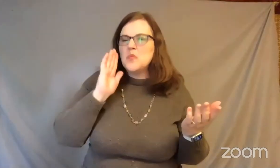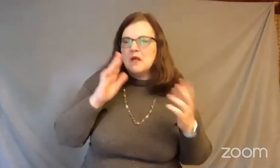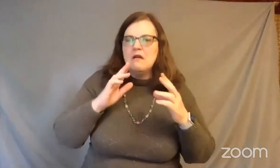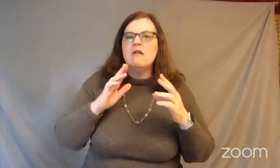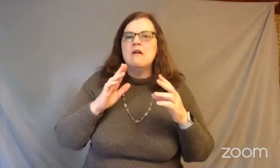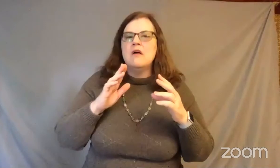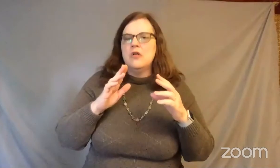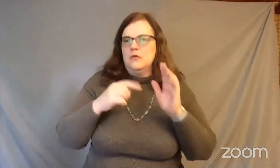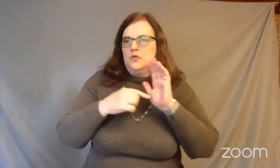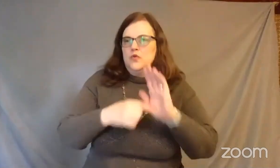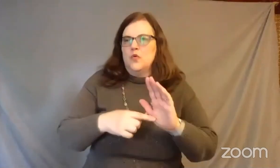relationship do we see?